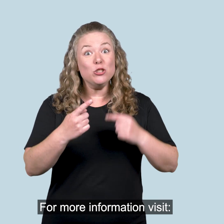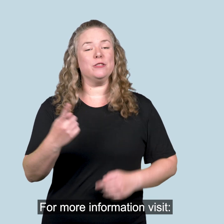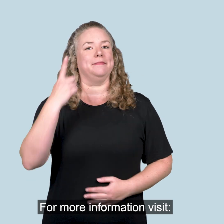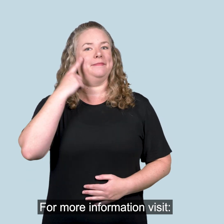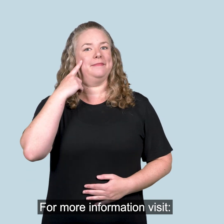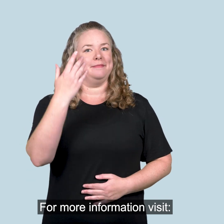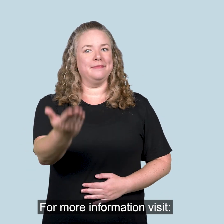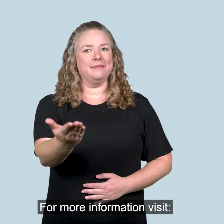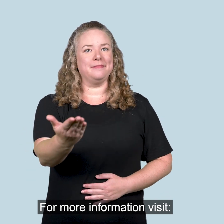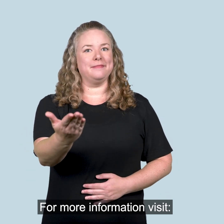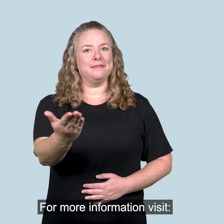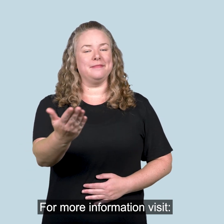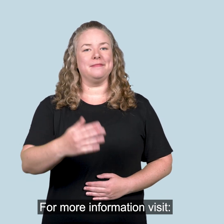For more information, visit